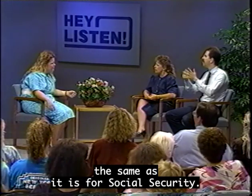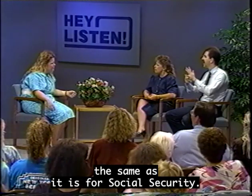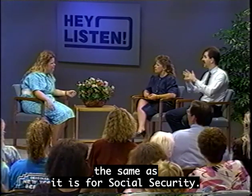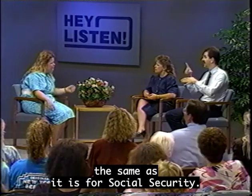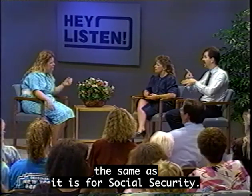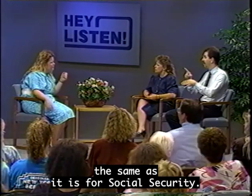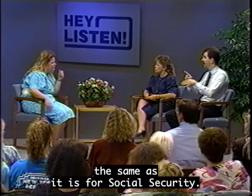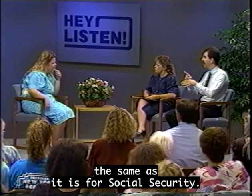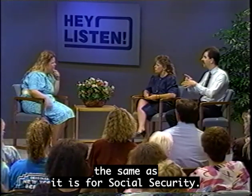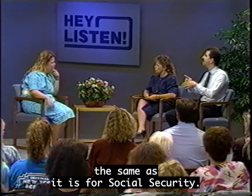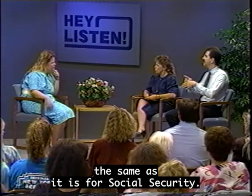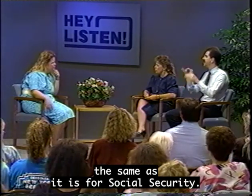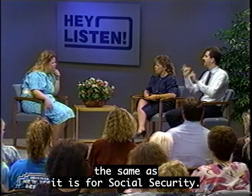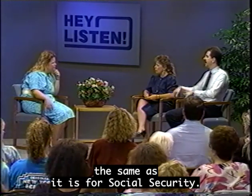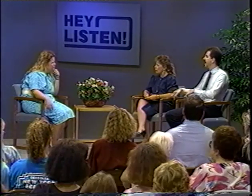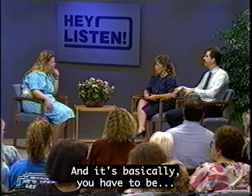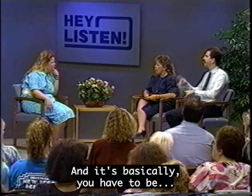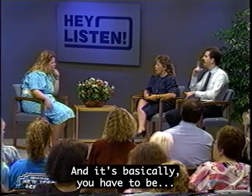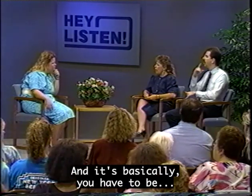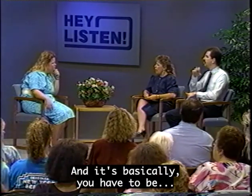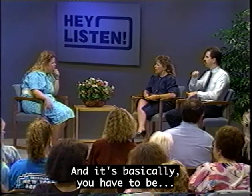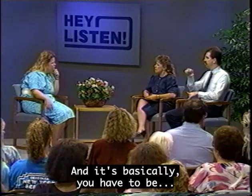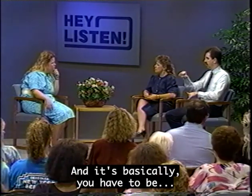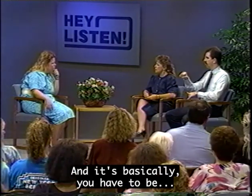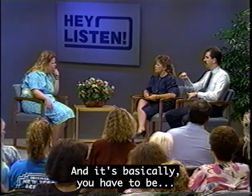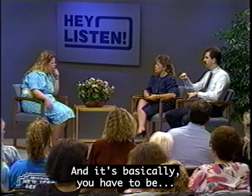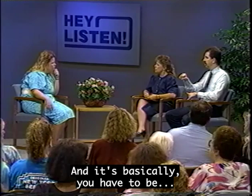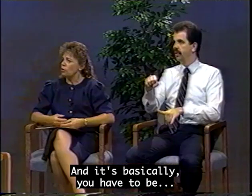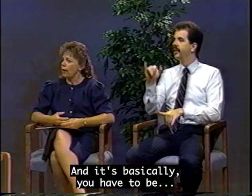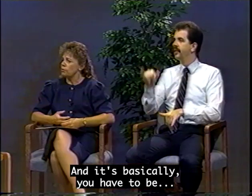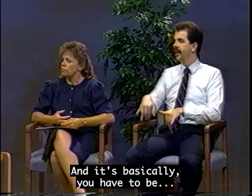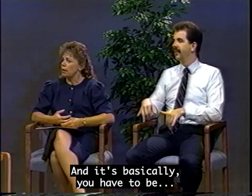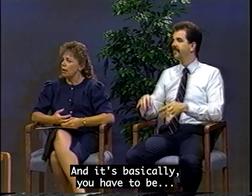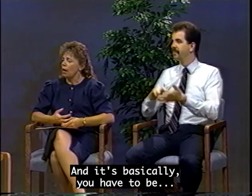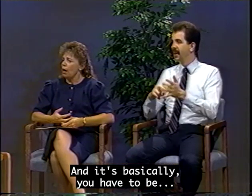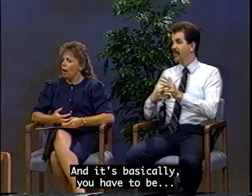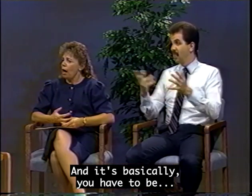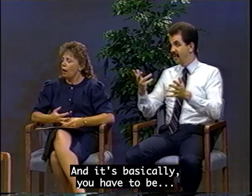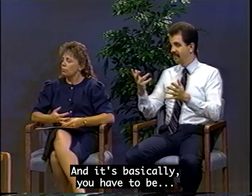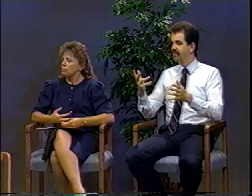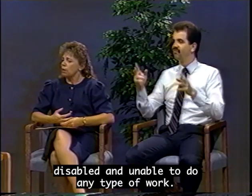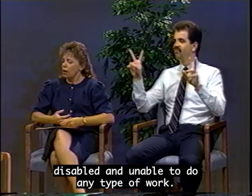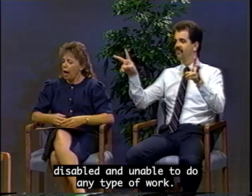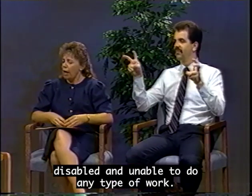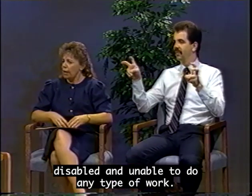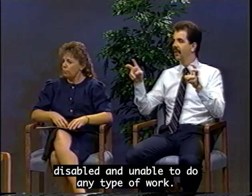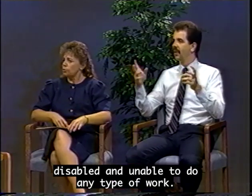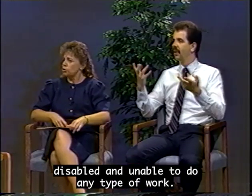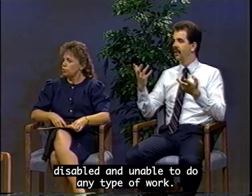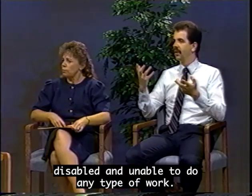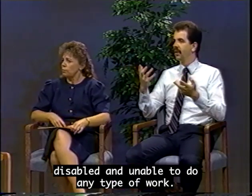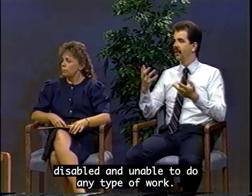is the same as it is for Social Security. And it's basically you have to be